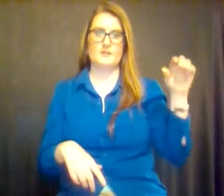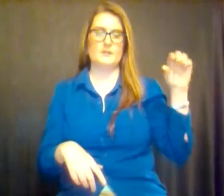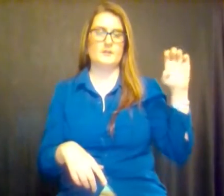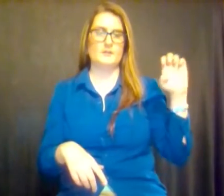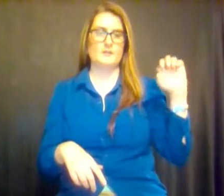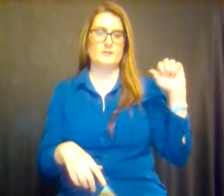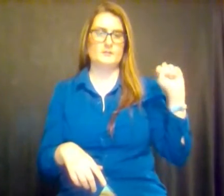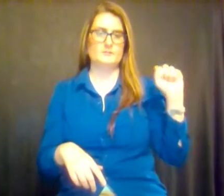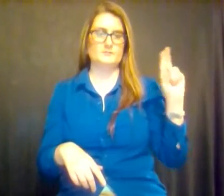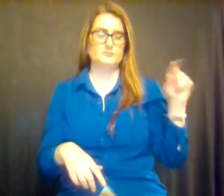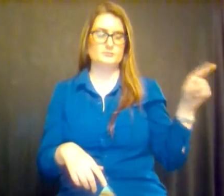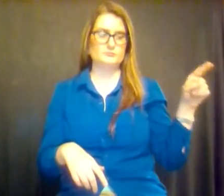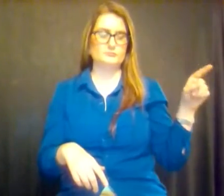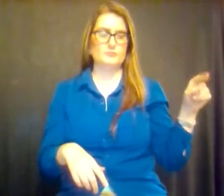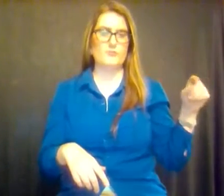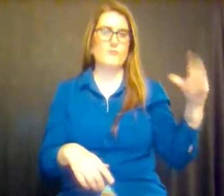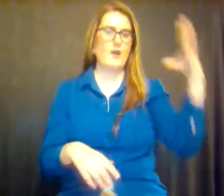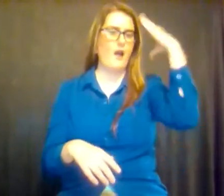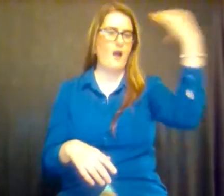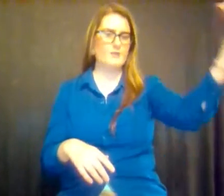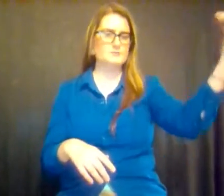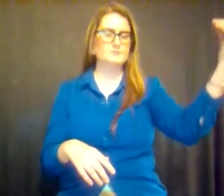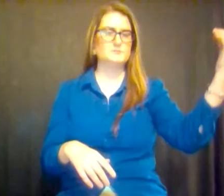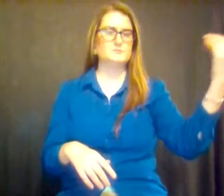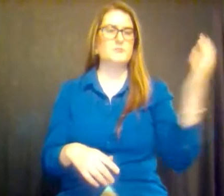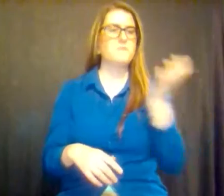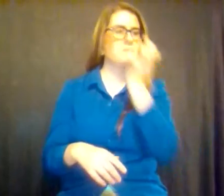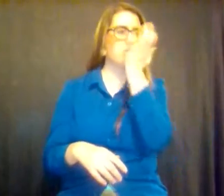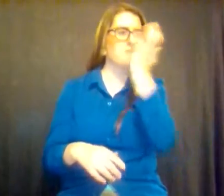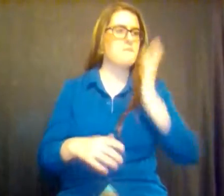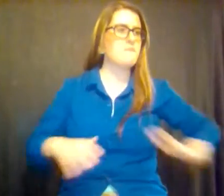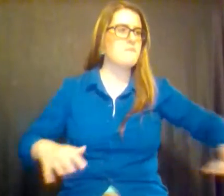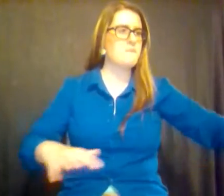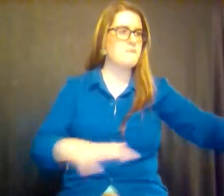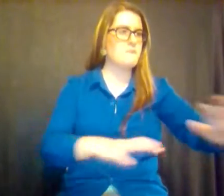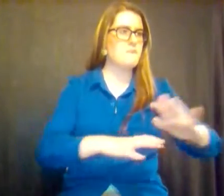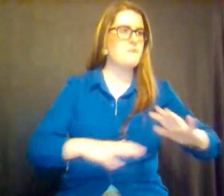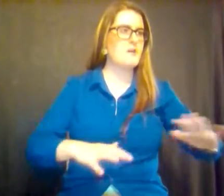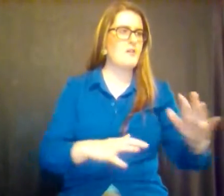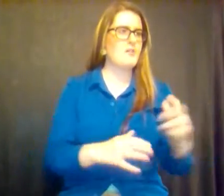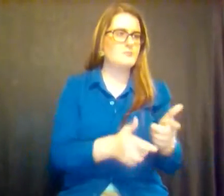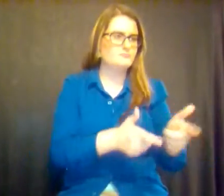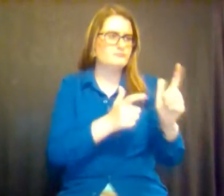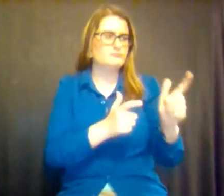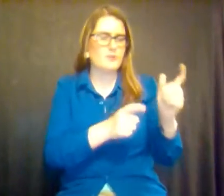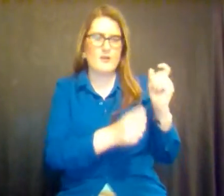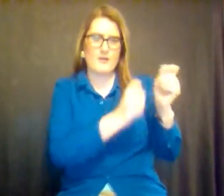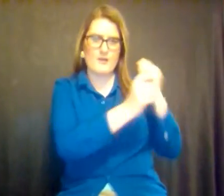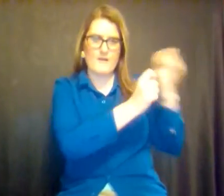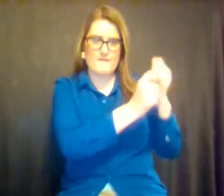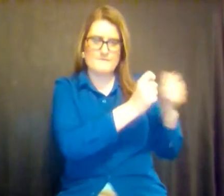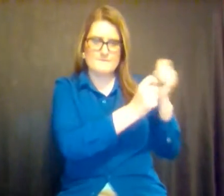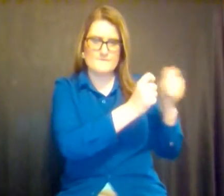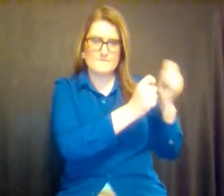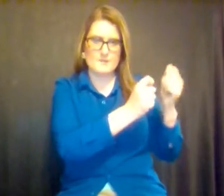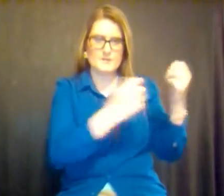fields with the animals. I likes running and fishing, and most of all I likes hunting. But Jacob was more your indoor sort of boy.